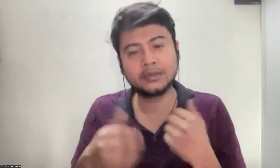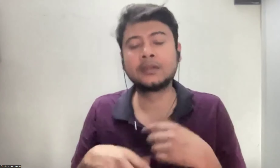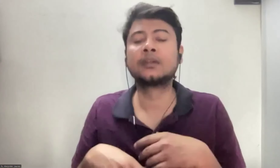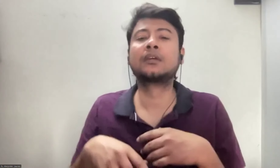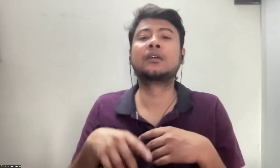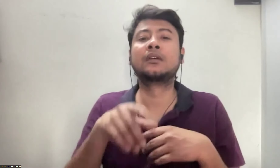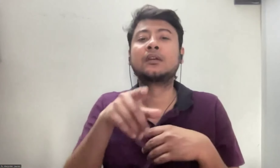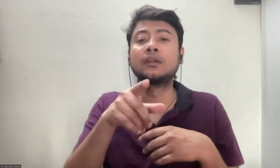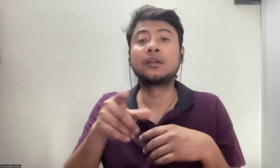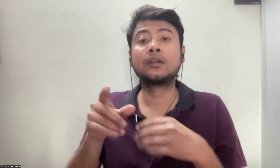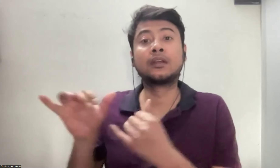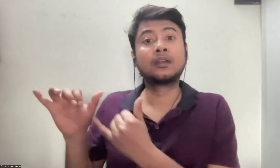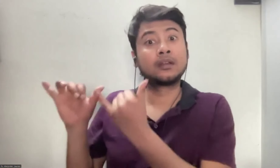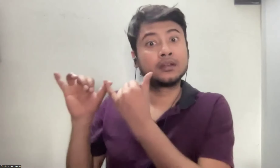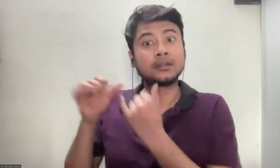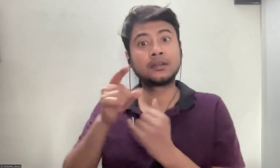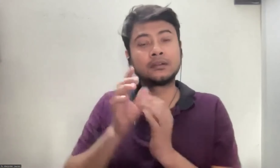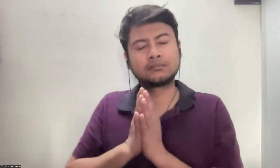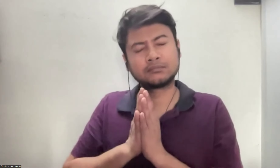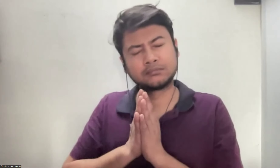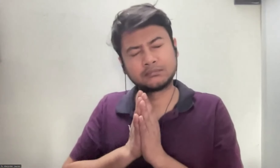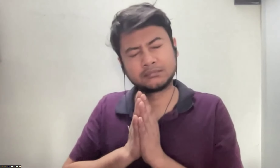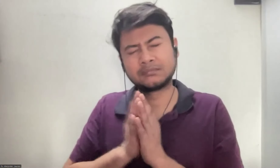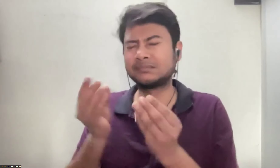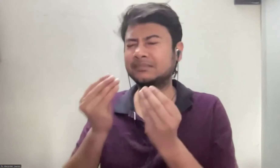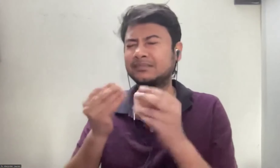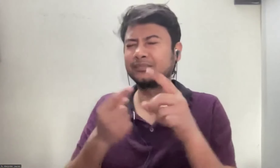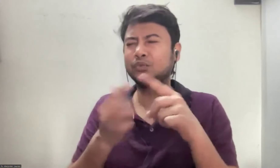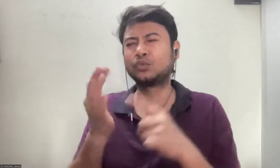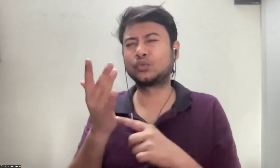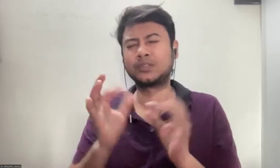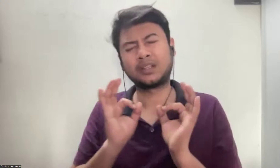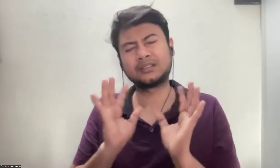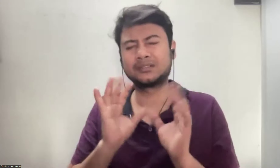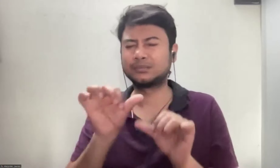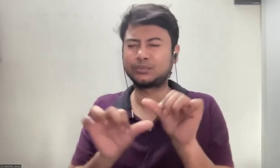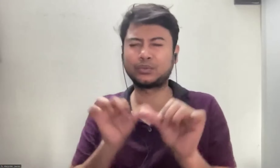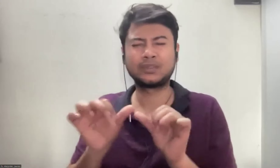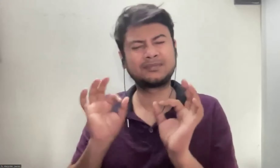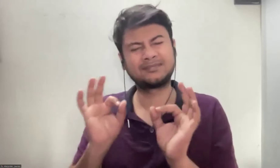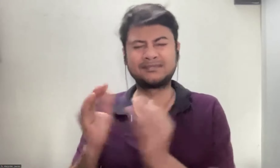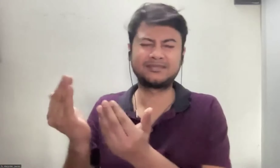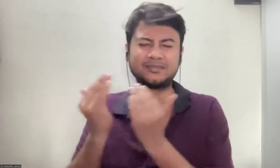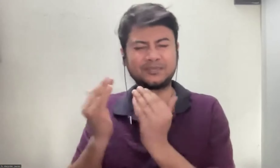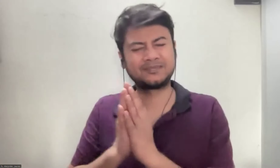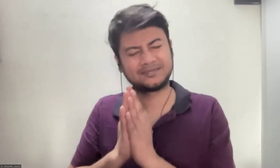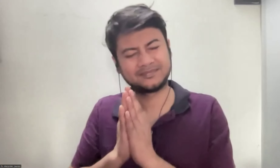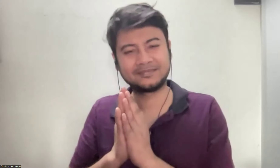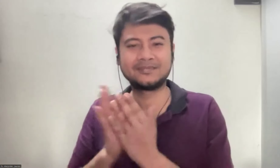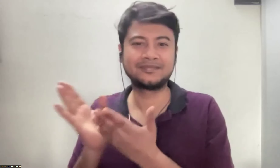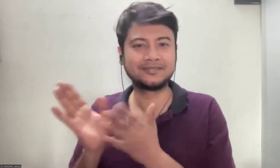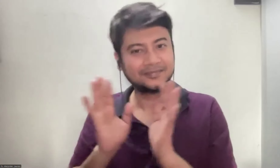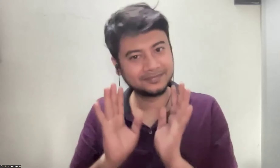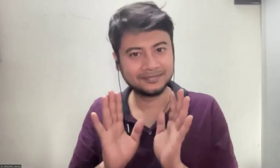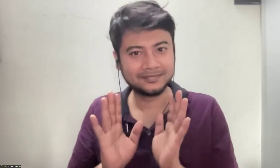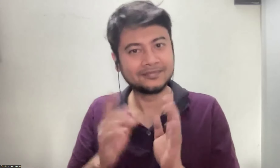and it'll definitely happen. So we can quickly take some questions. Otherwise, all the questions we'll finish exclusively